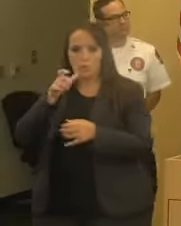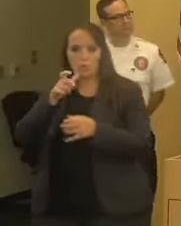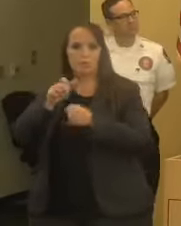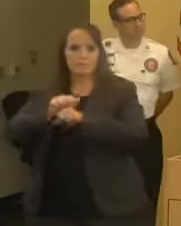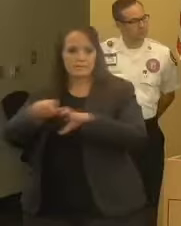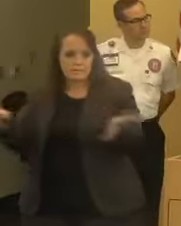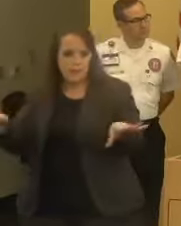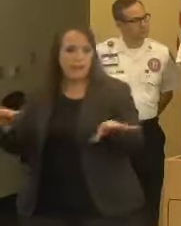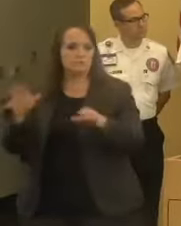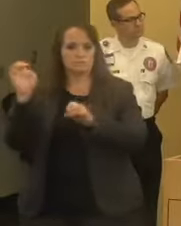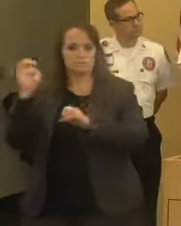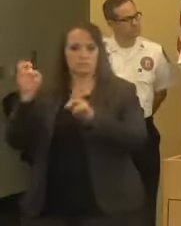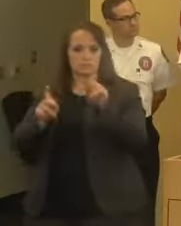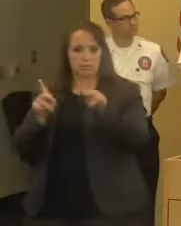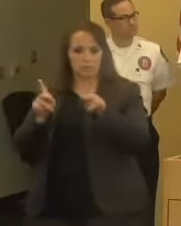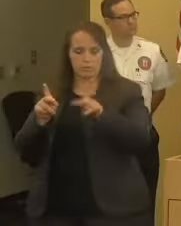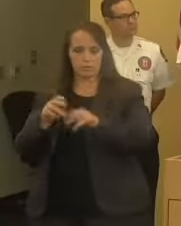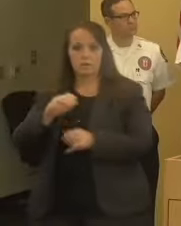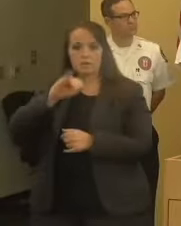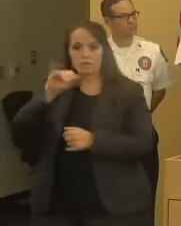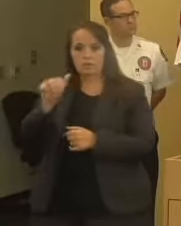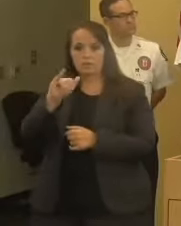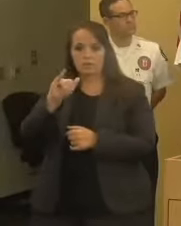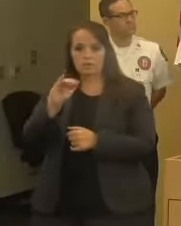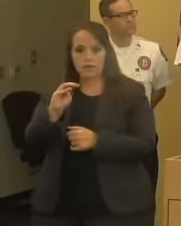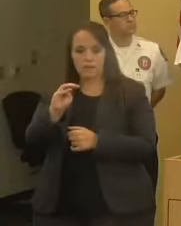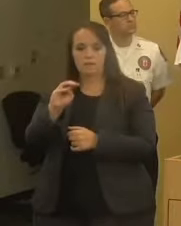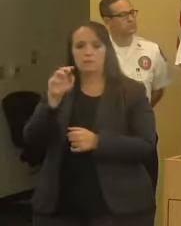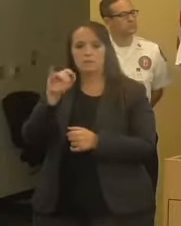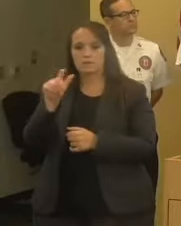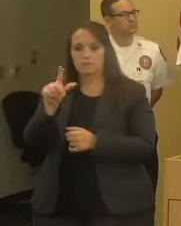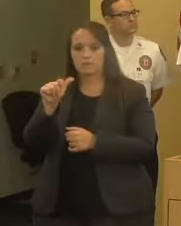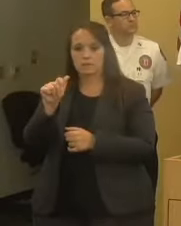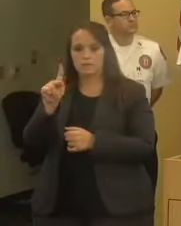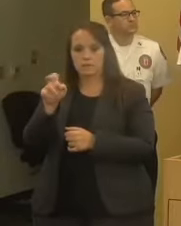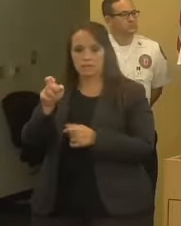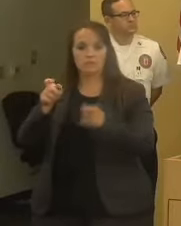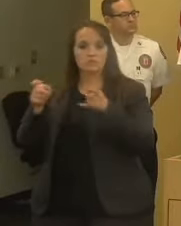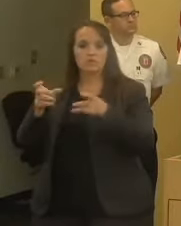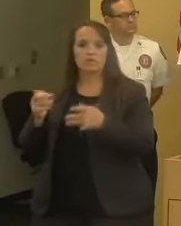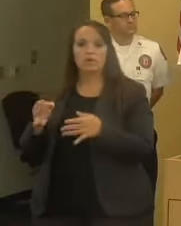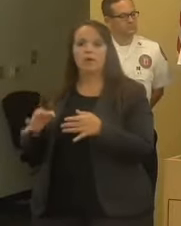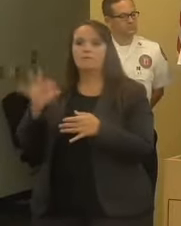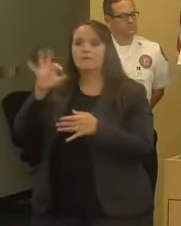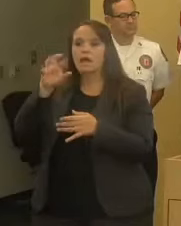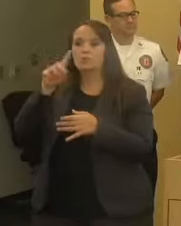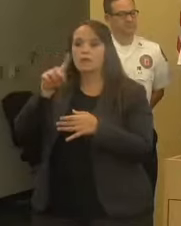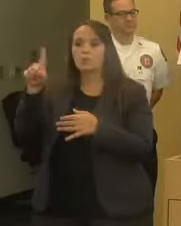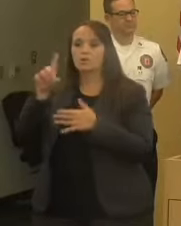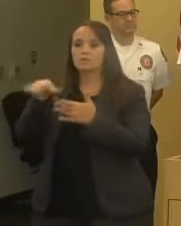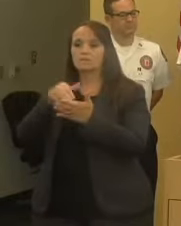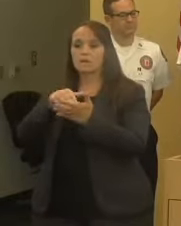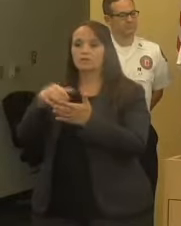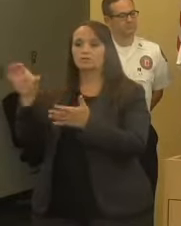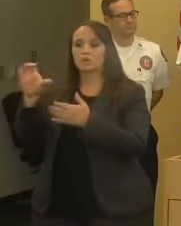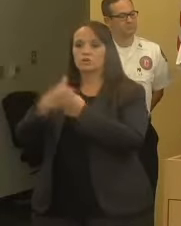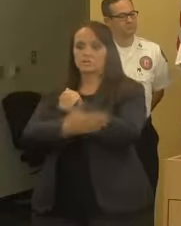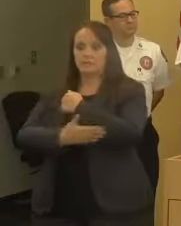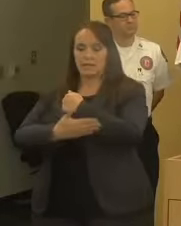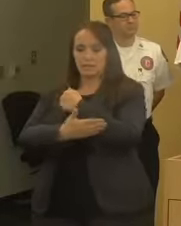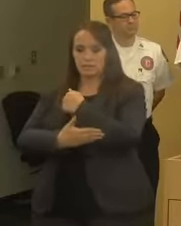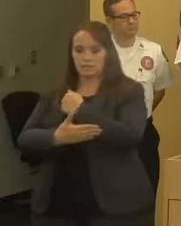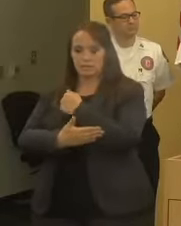Good morning. My name is Jim Lake, J-I-M-L-A-K-E. I am the director of the Consolidated 911 Center here in Charleston County.